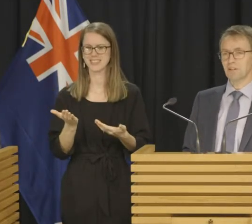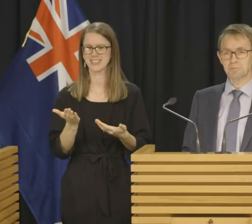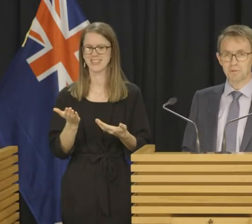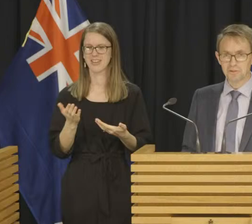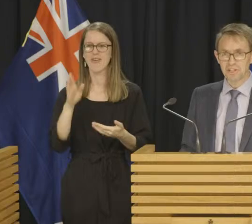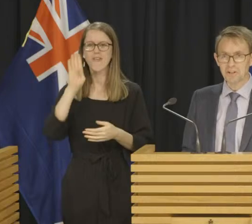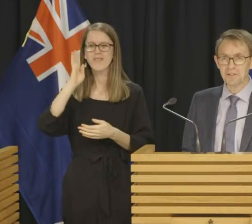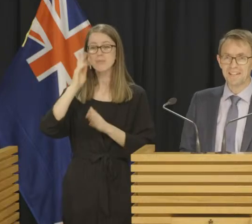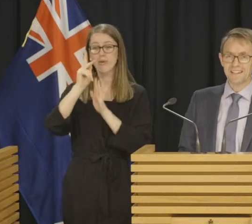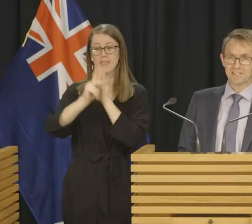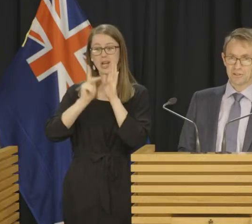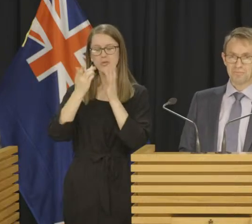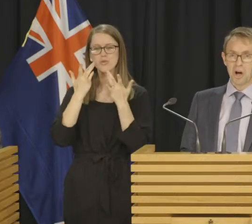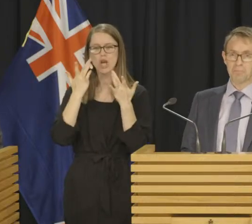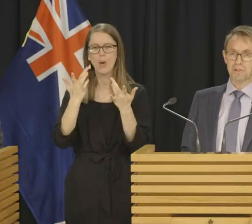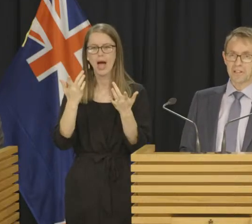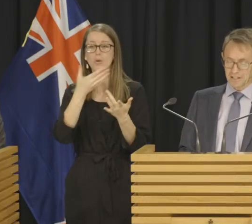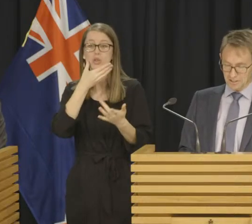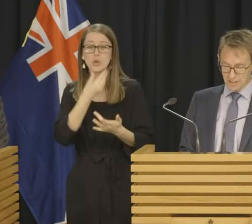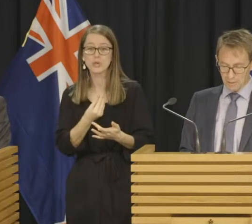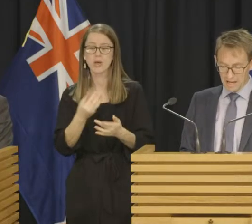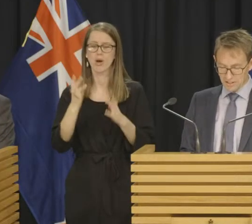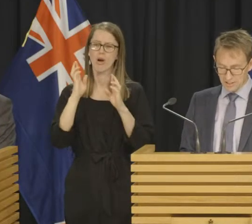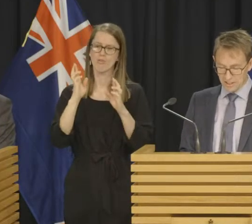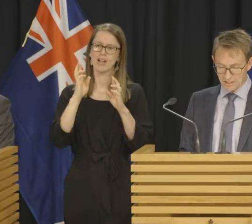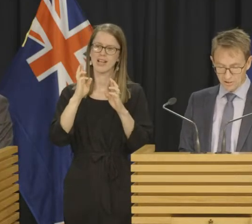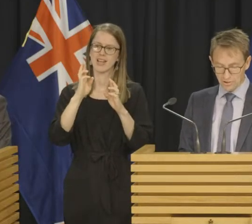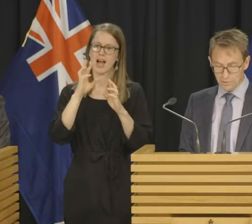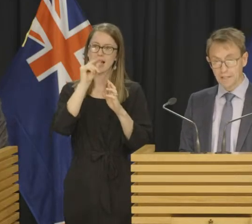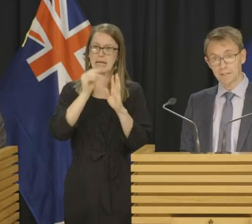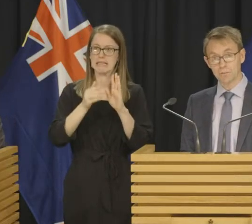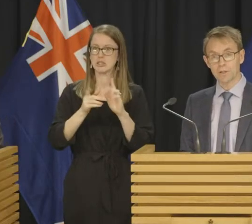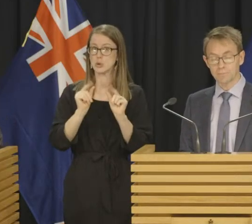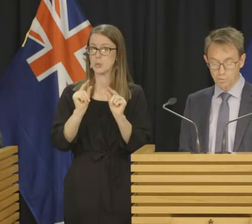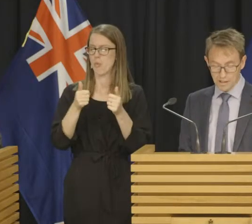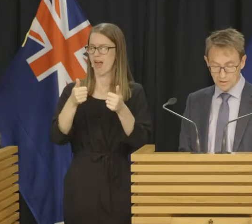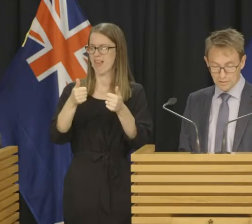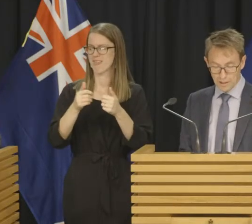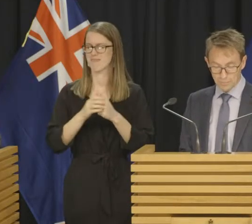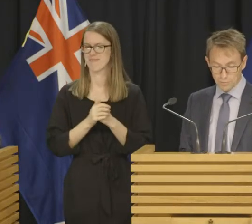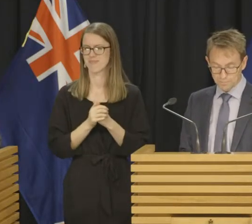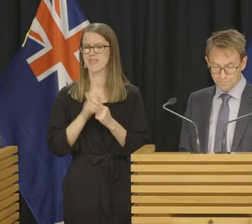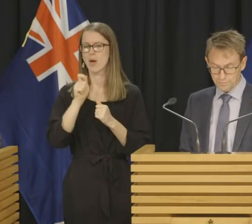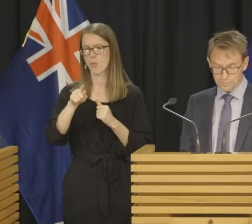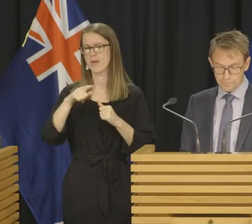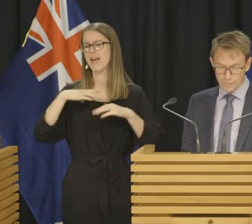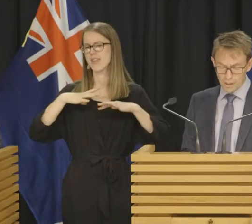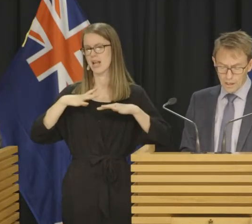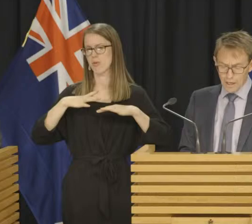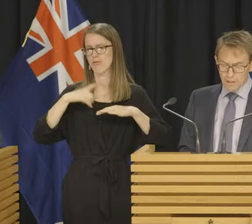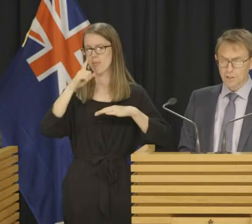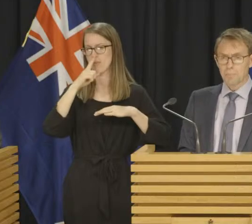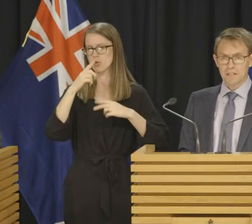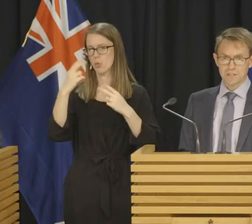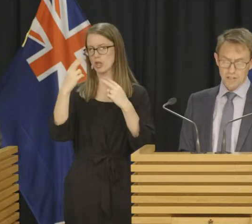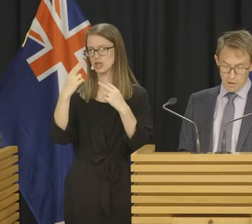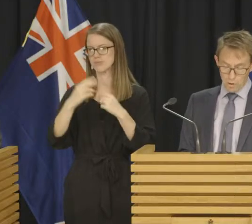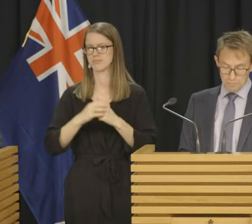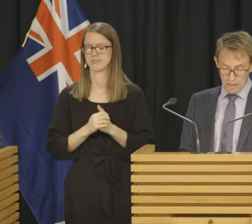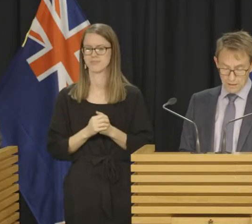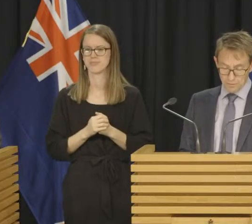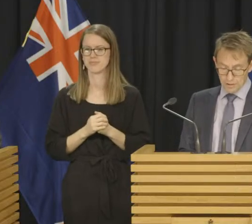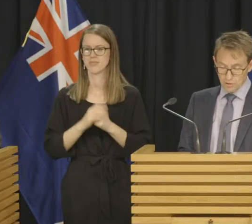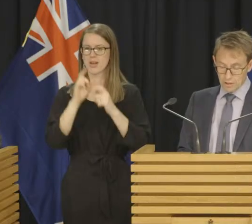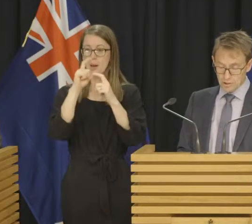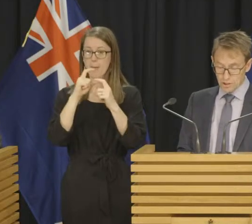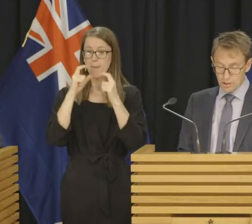a Facebook video, so hopefully I can pass the test on doing that as well. We'll make that available. So masks are